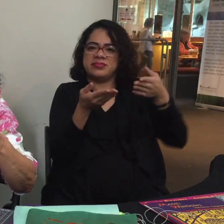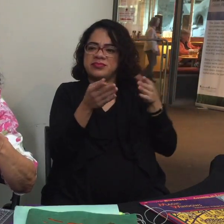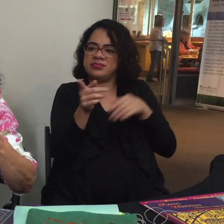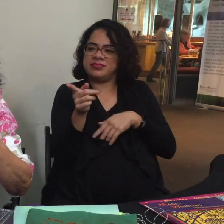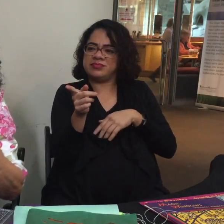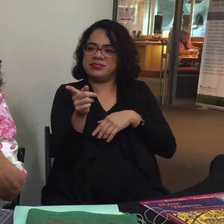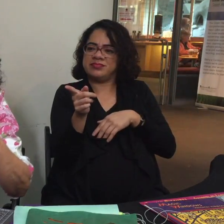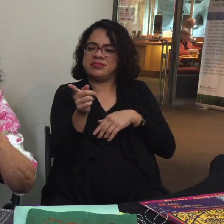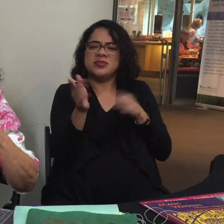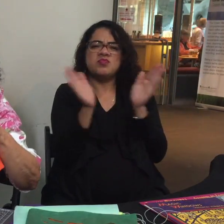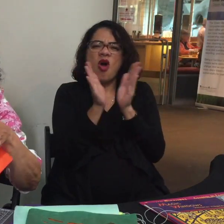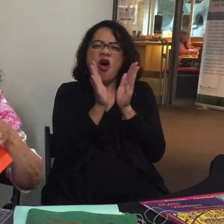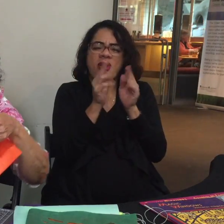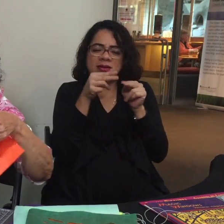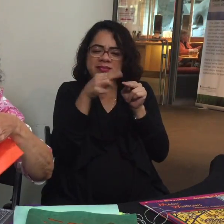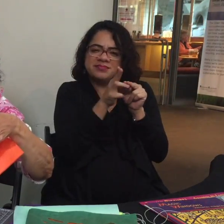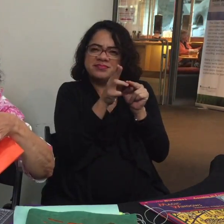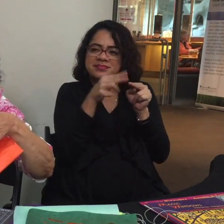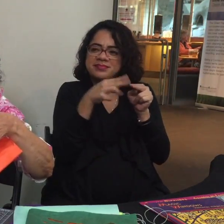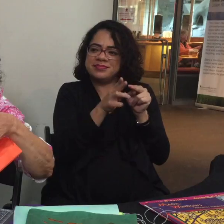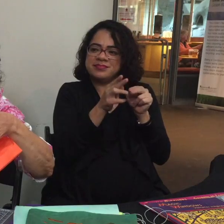little design.